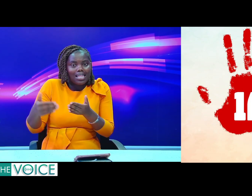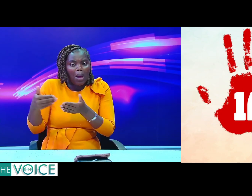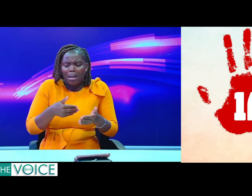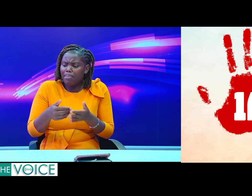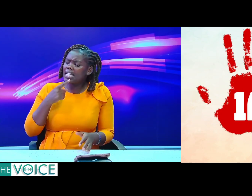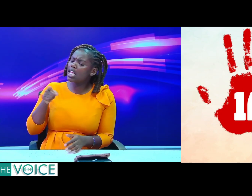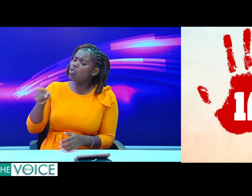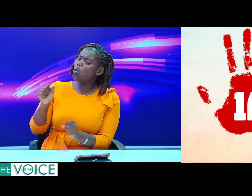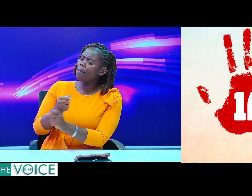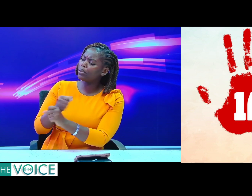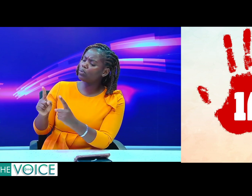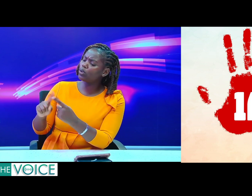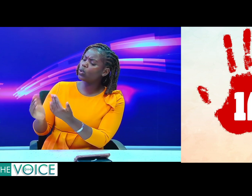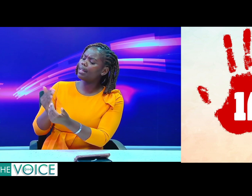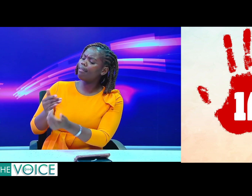decisions for you,